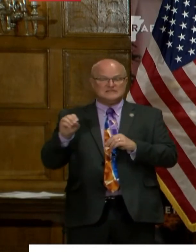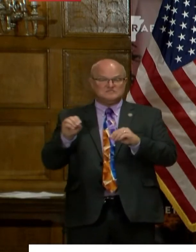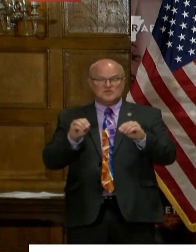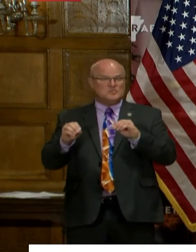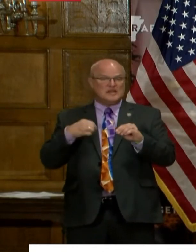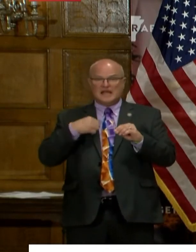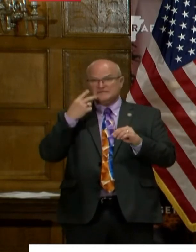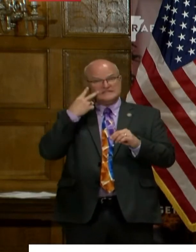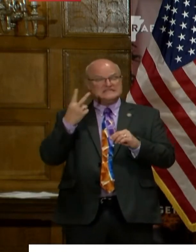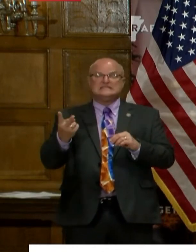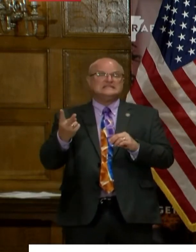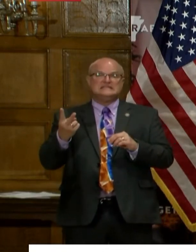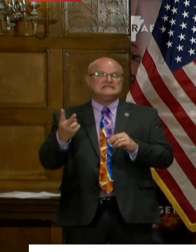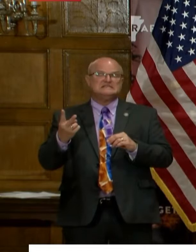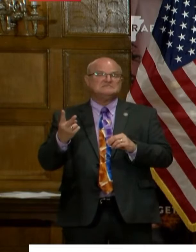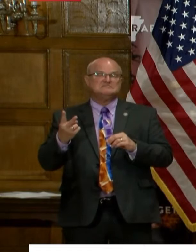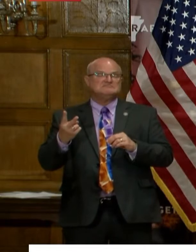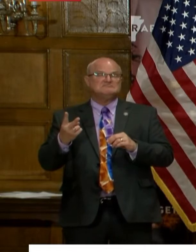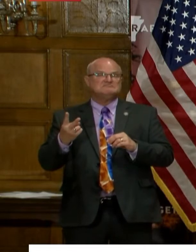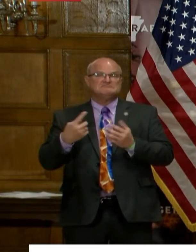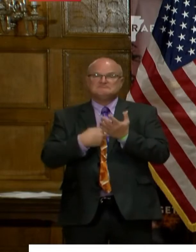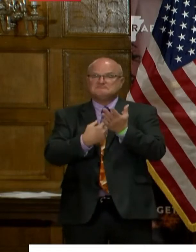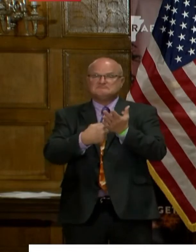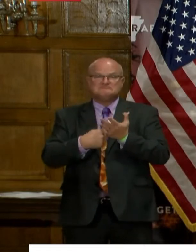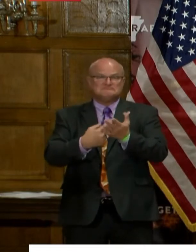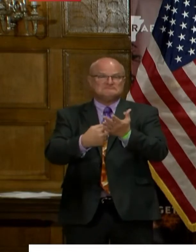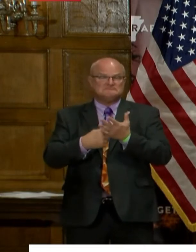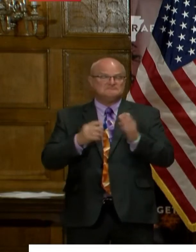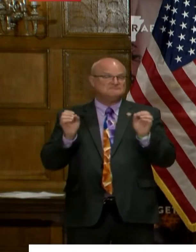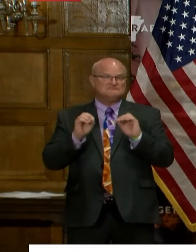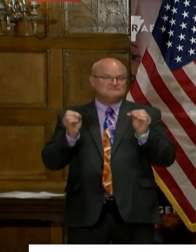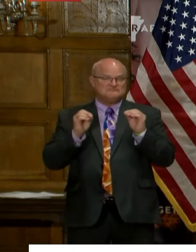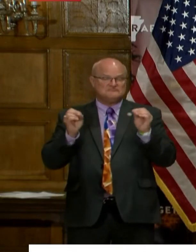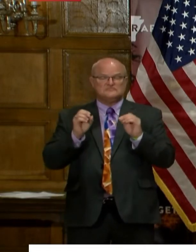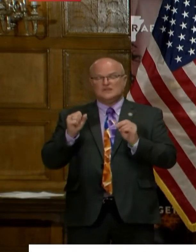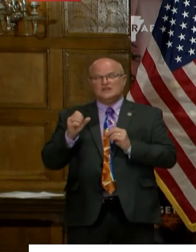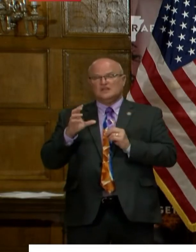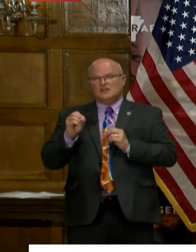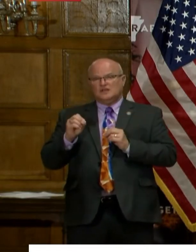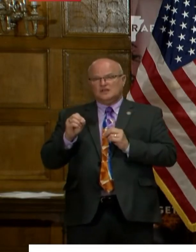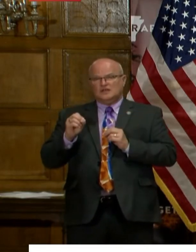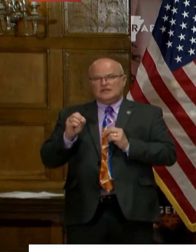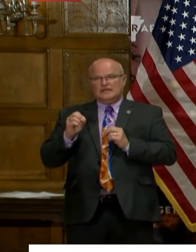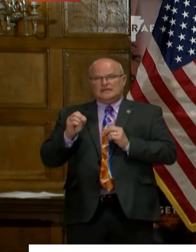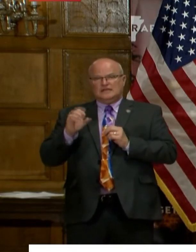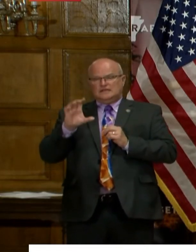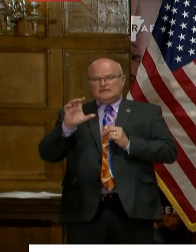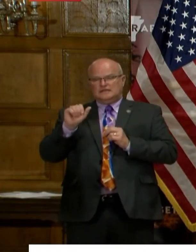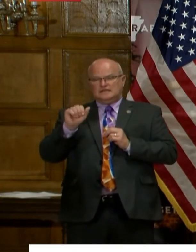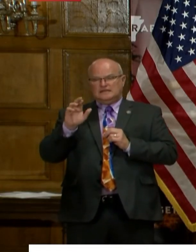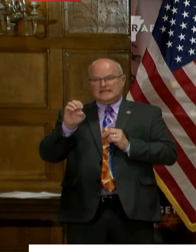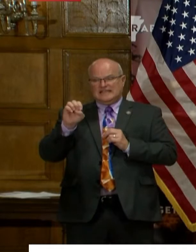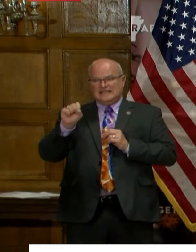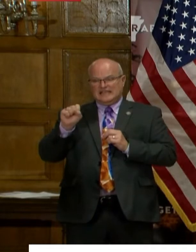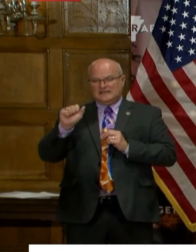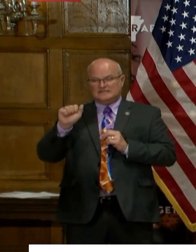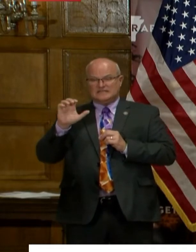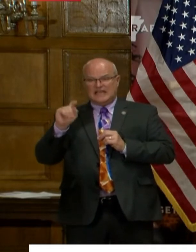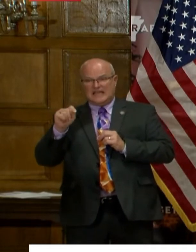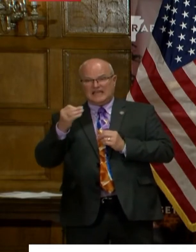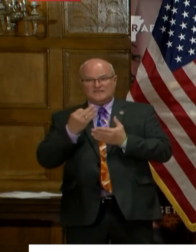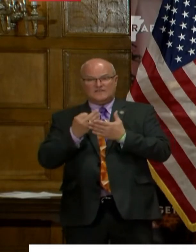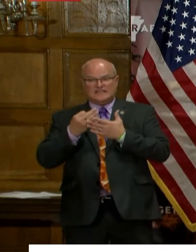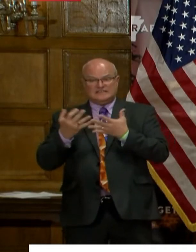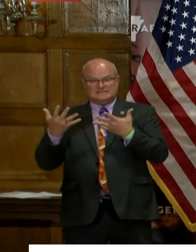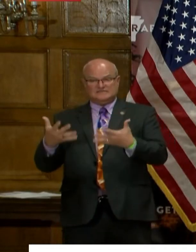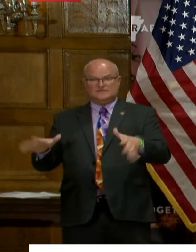that I have seen in recent days. And so the CARES Act funding is over